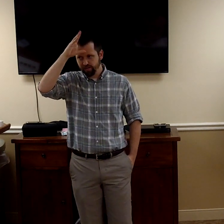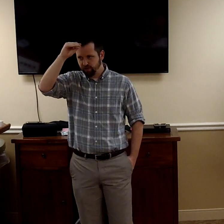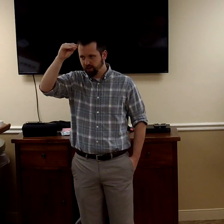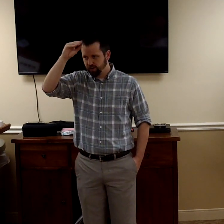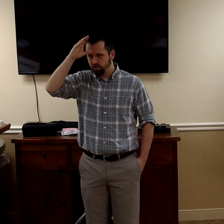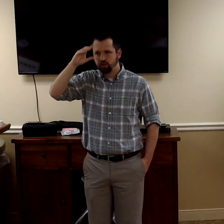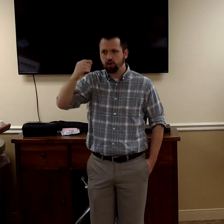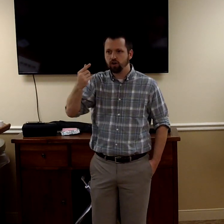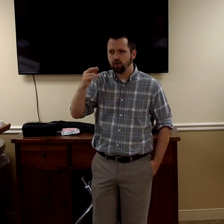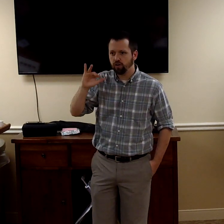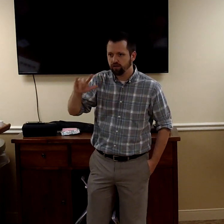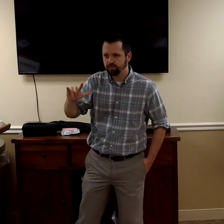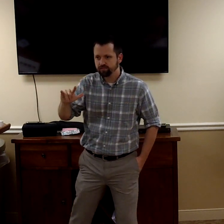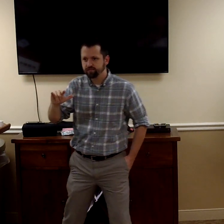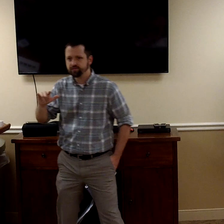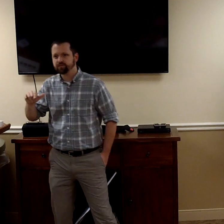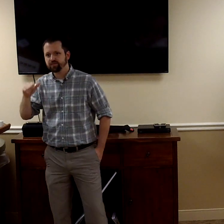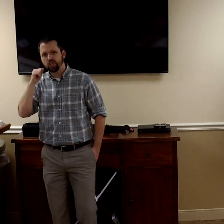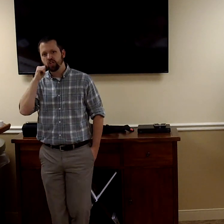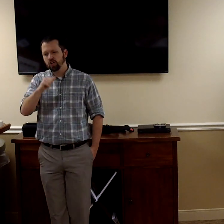Very good. Girl.